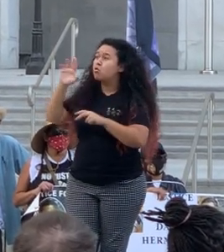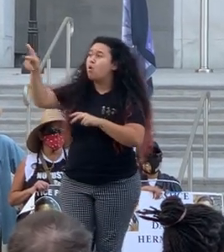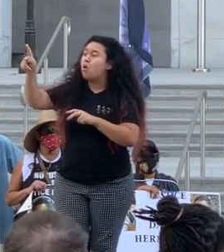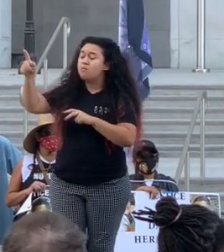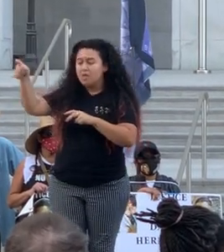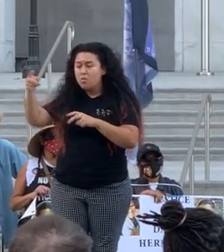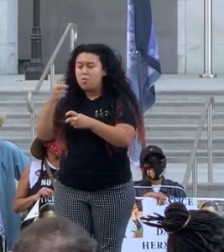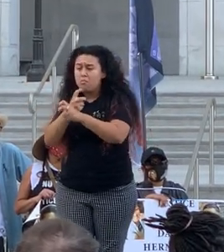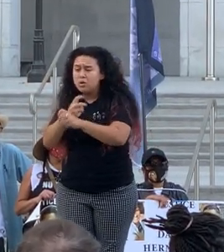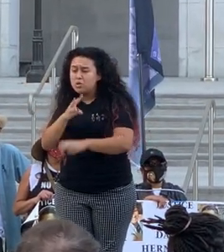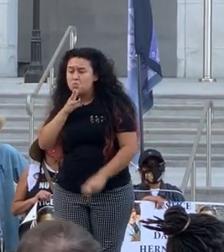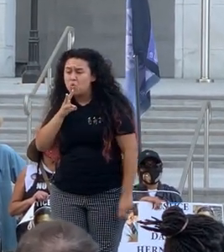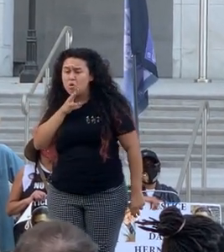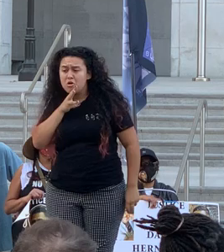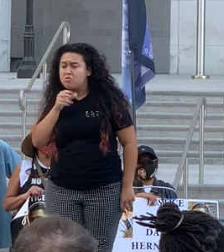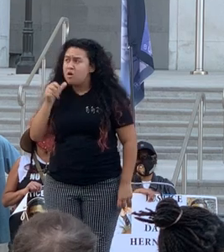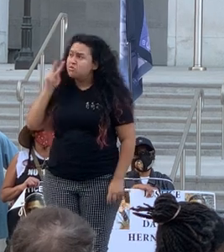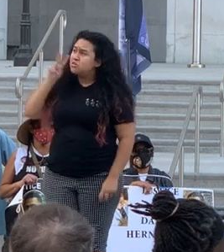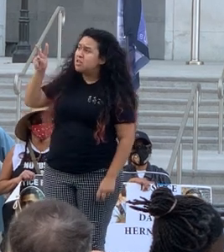water,